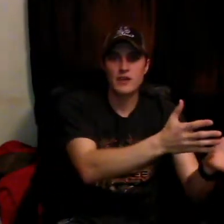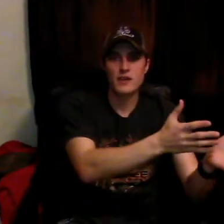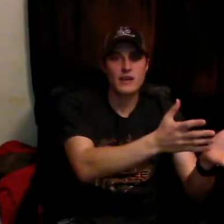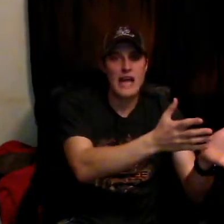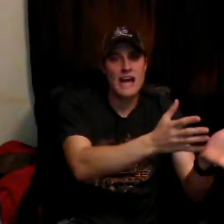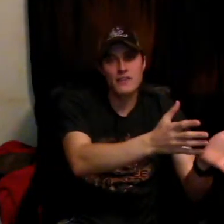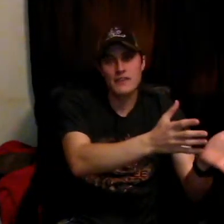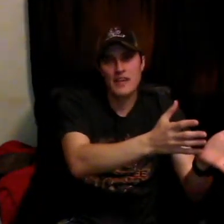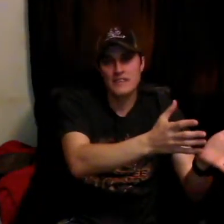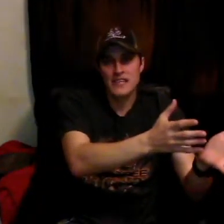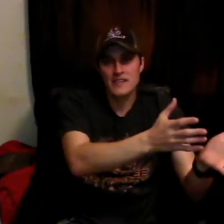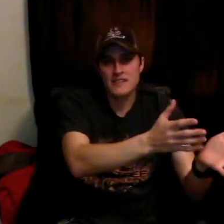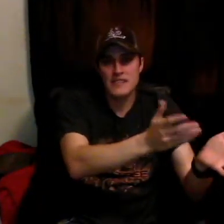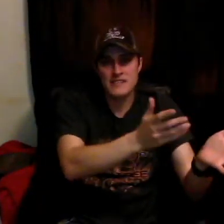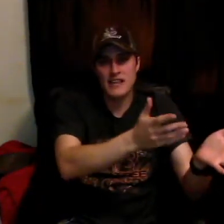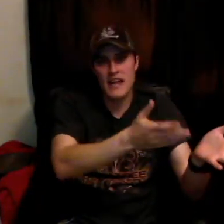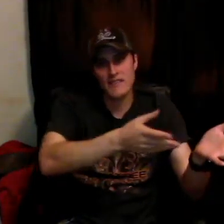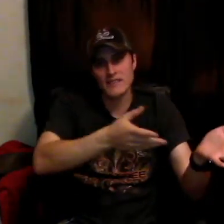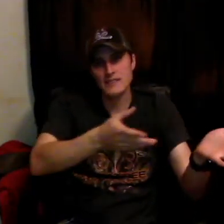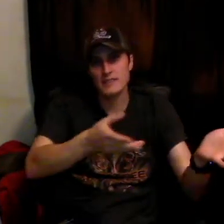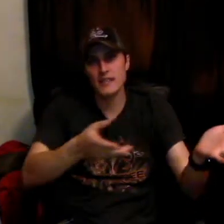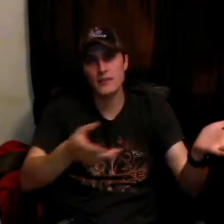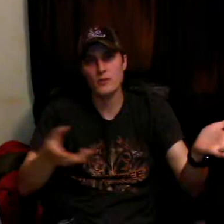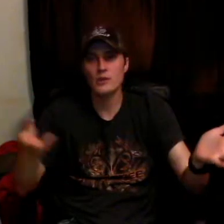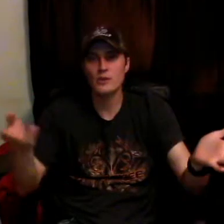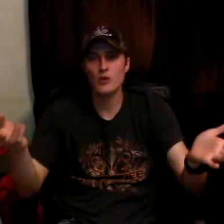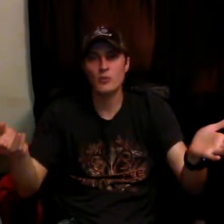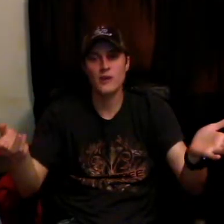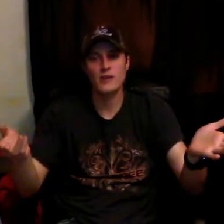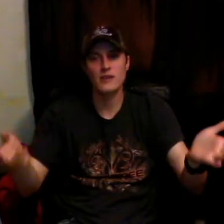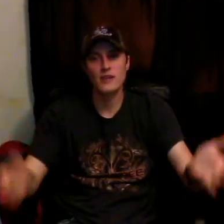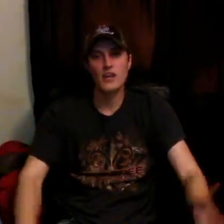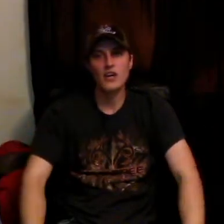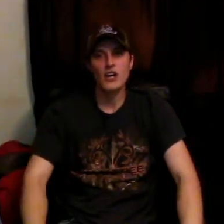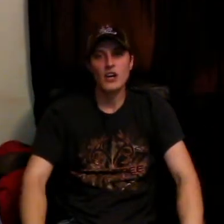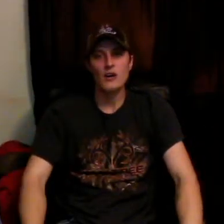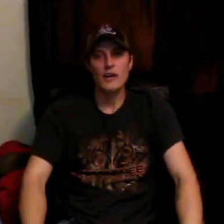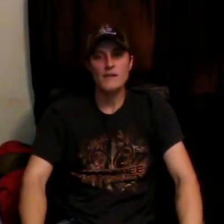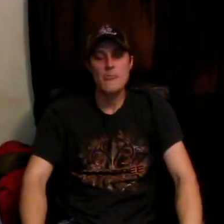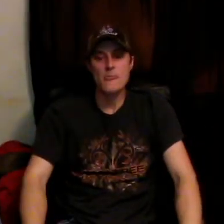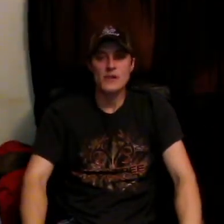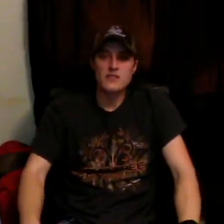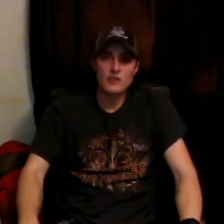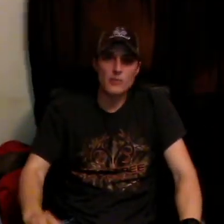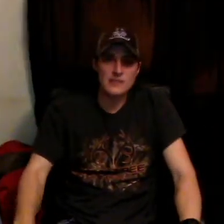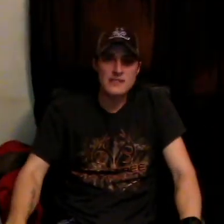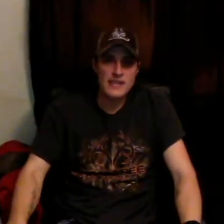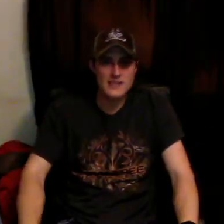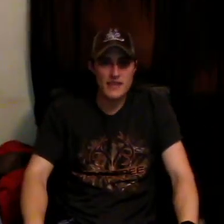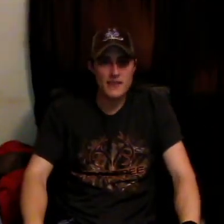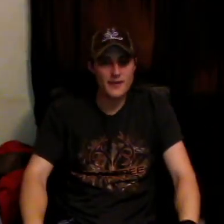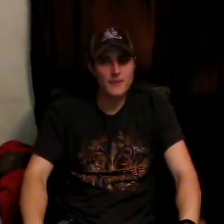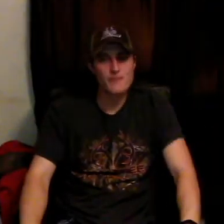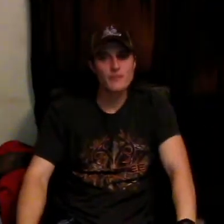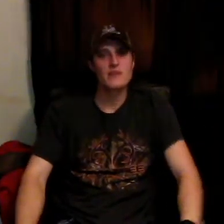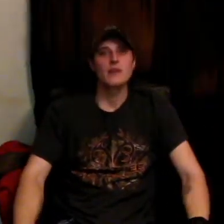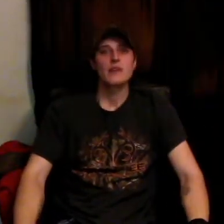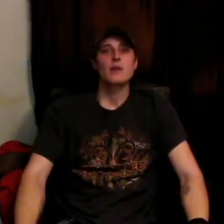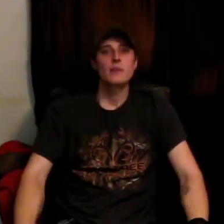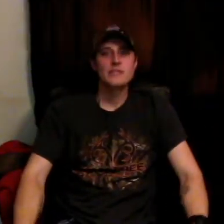to having, at the end of the season, having to take a 3-year-old buck. Okay? So put these things together. Put